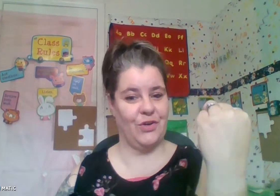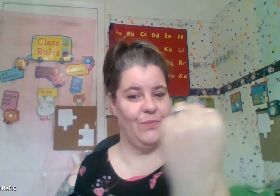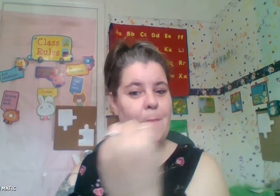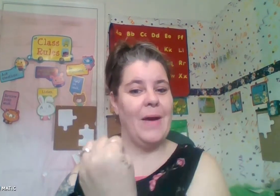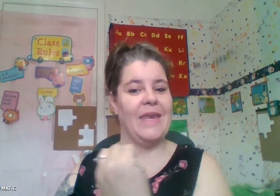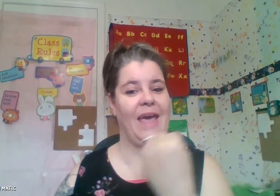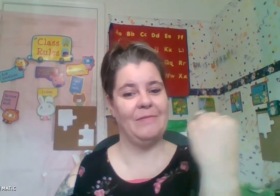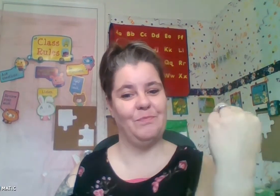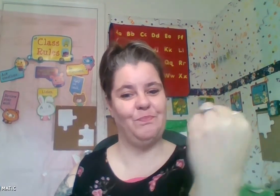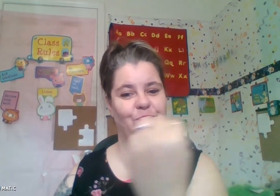circle. Monday.